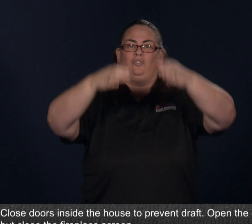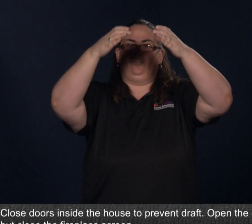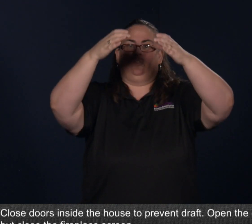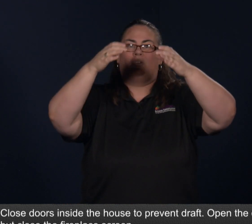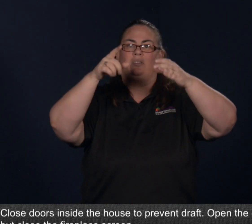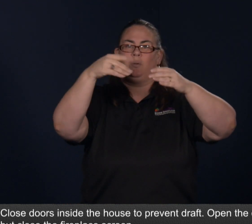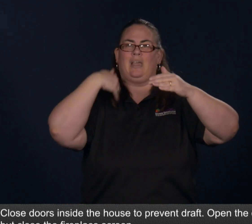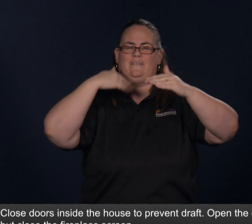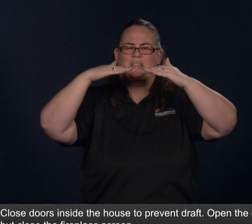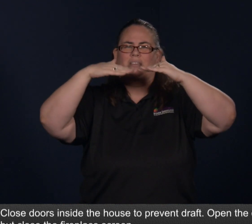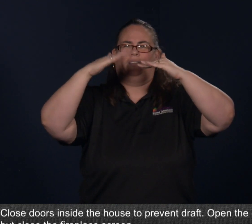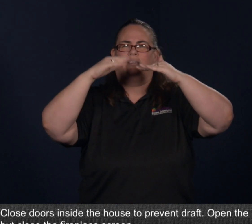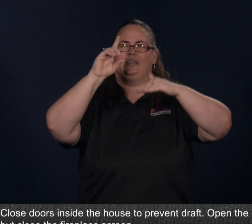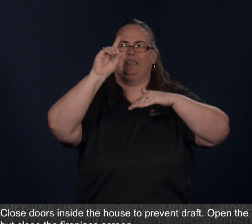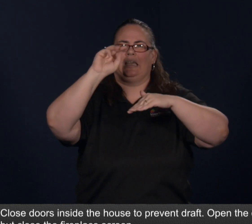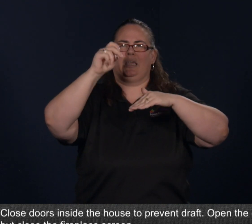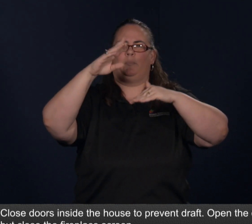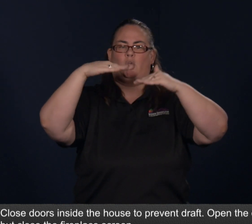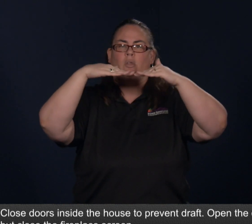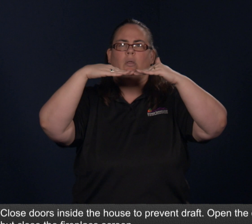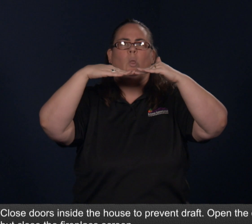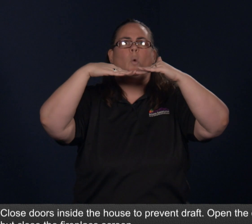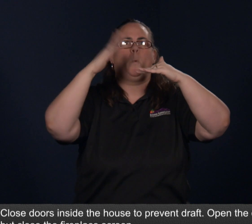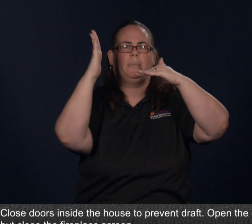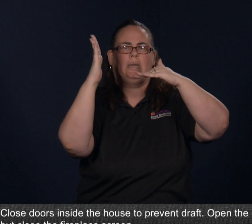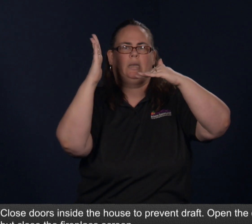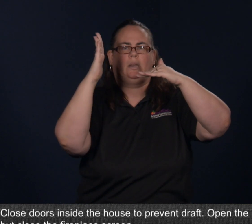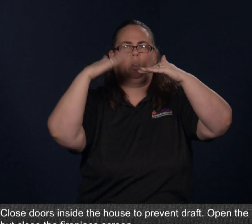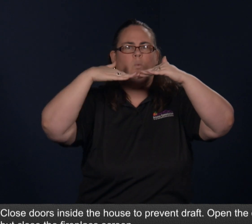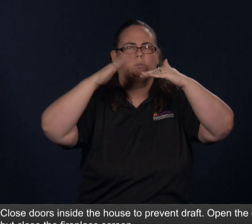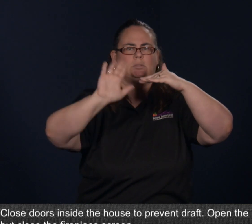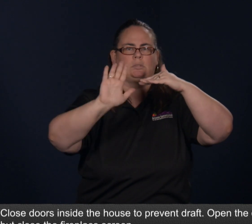Open the damper on your fireplace, but close the fireplace screen.